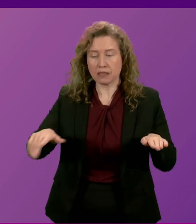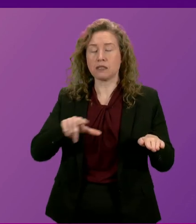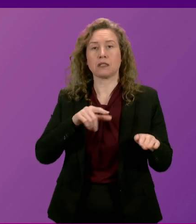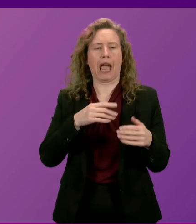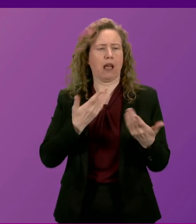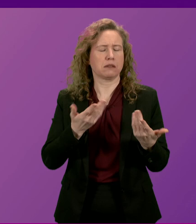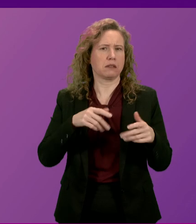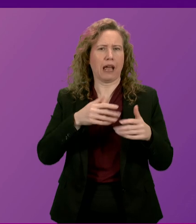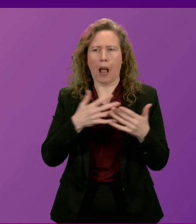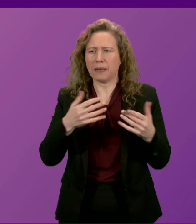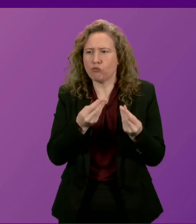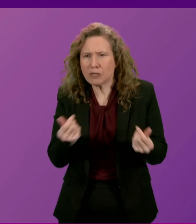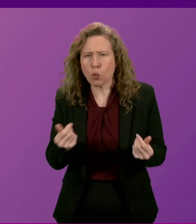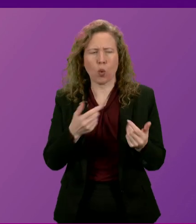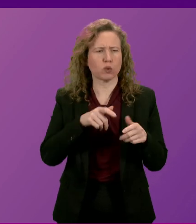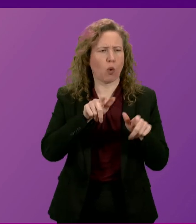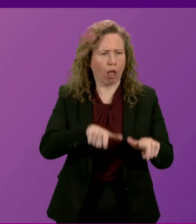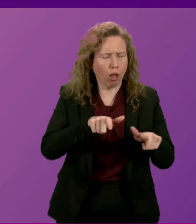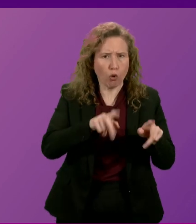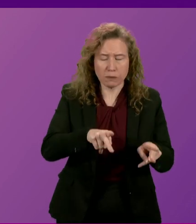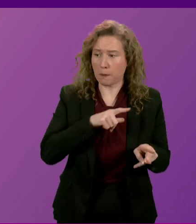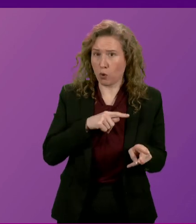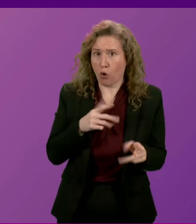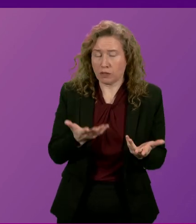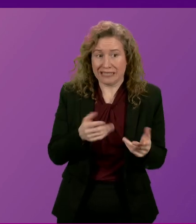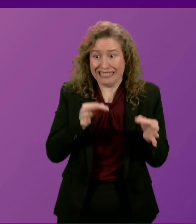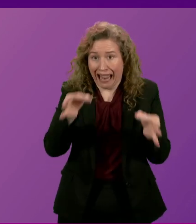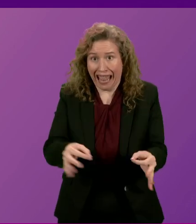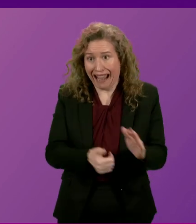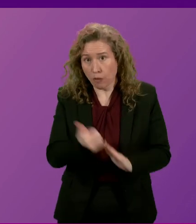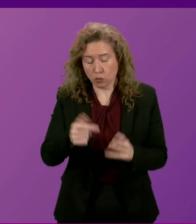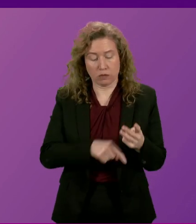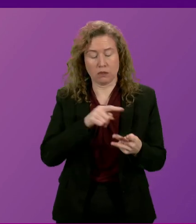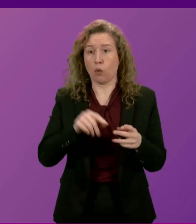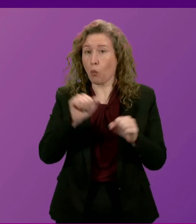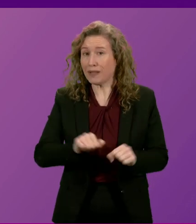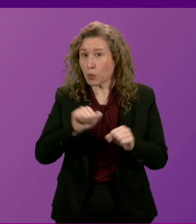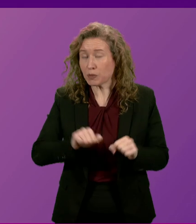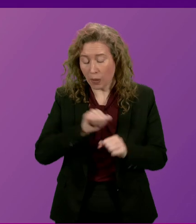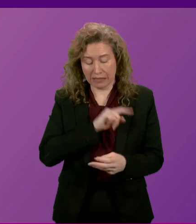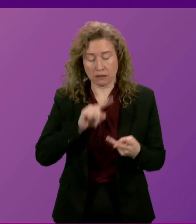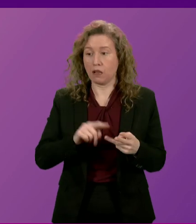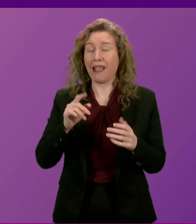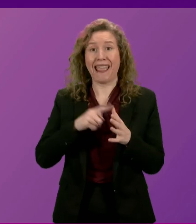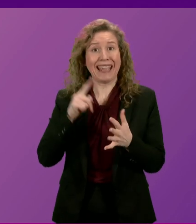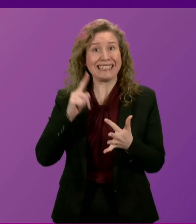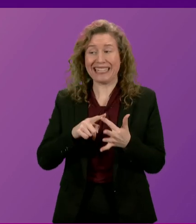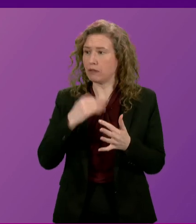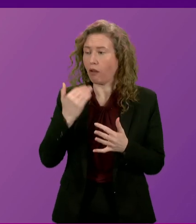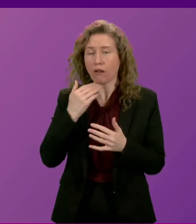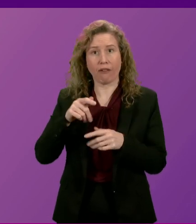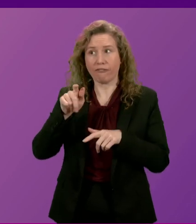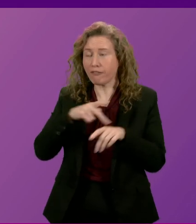delayed discharge, patients not being treated due to long waits, and a lack of capacity, leaving A&Es overwhelmed. So we